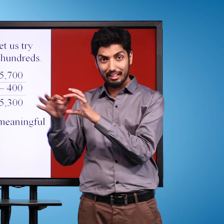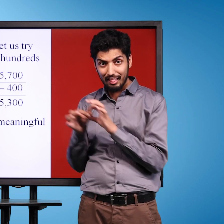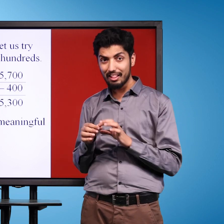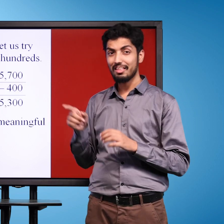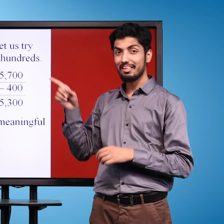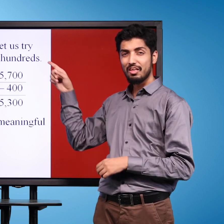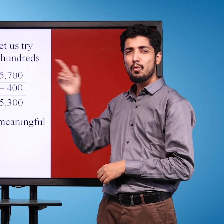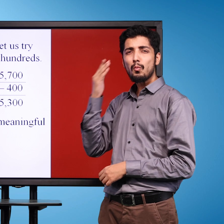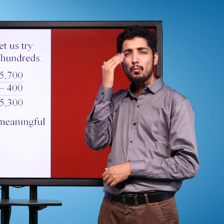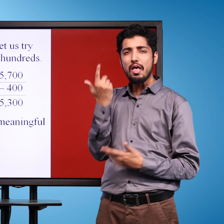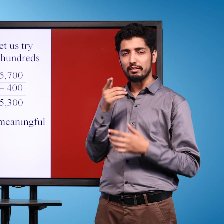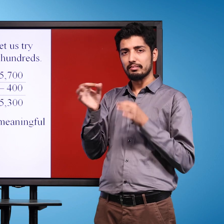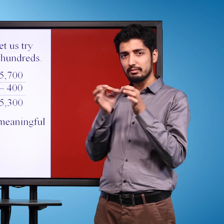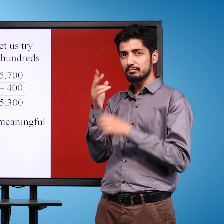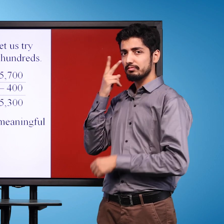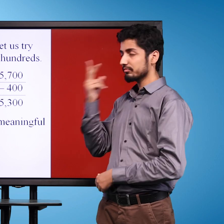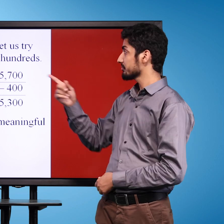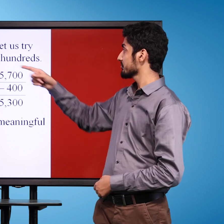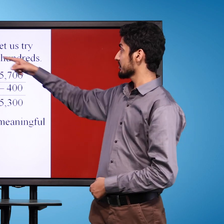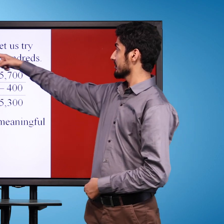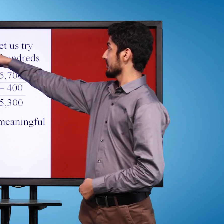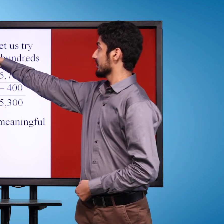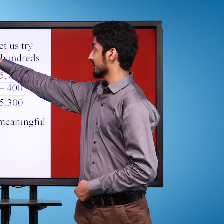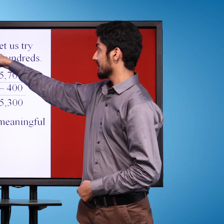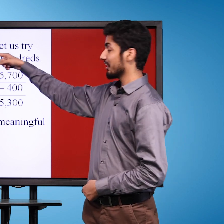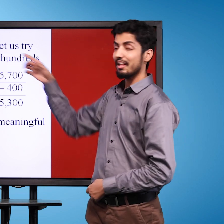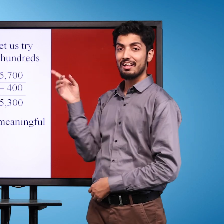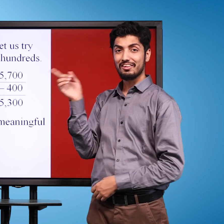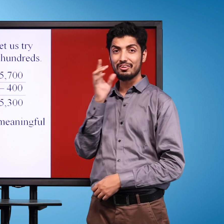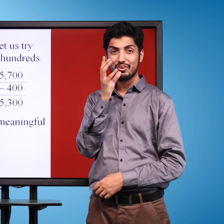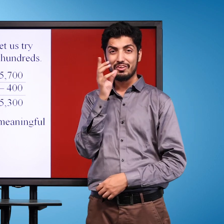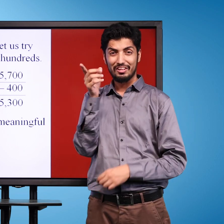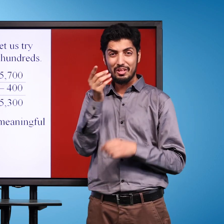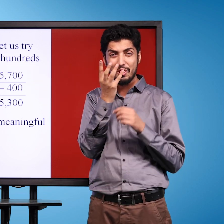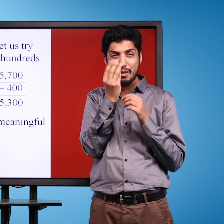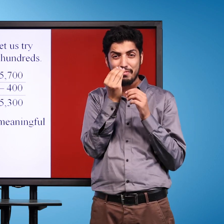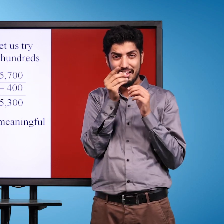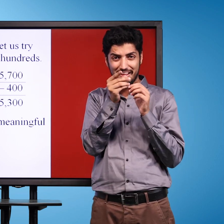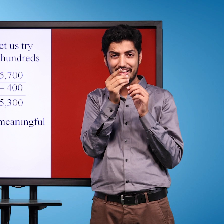To get a closer estimate, let us try rounding each number to hundreds.